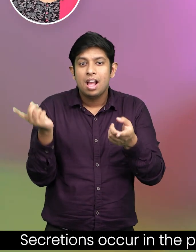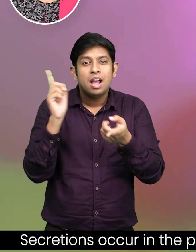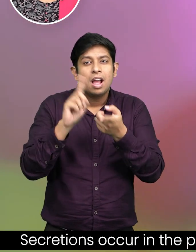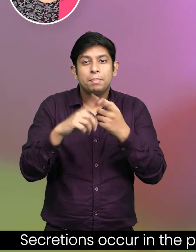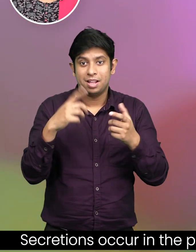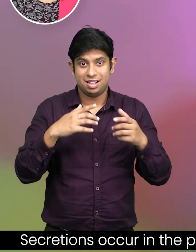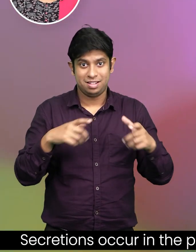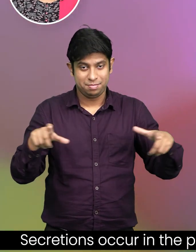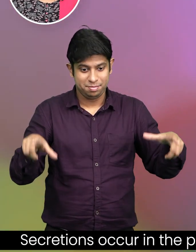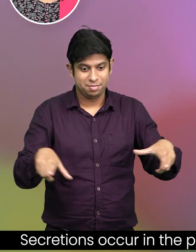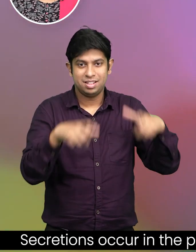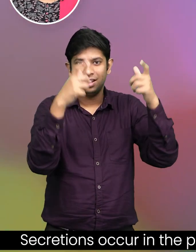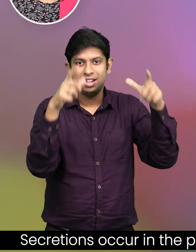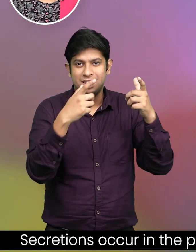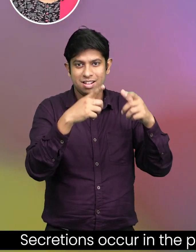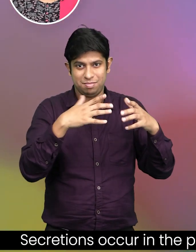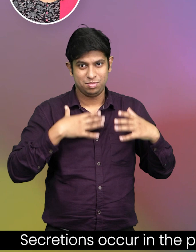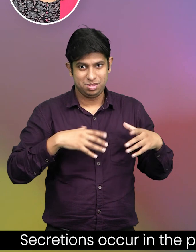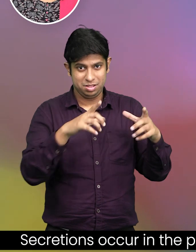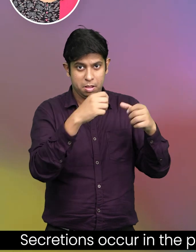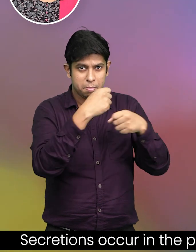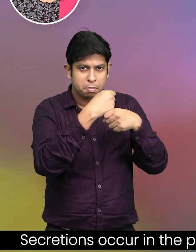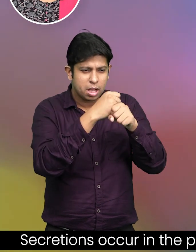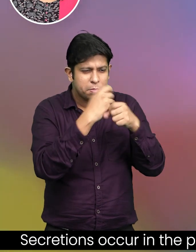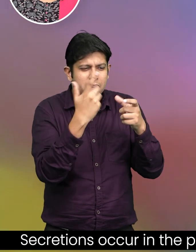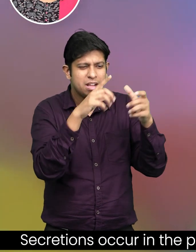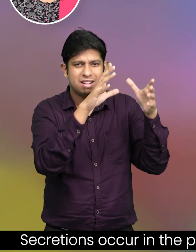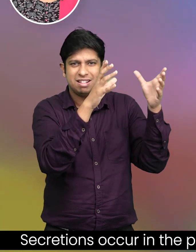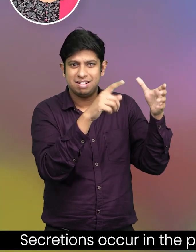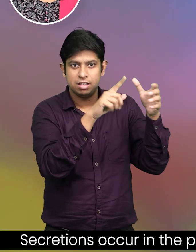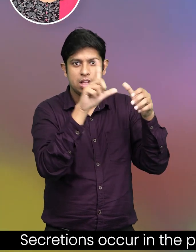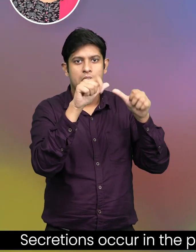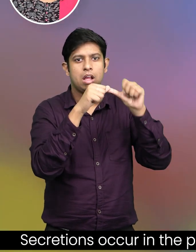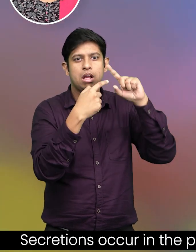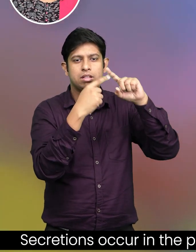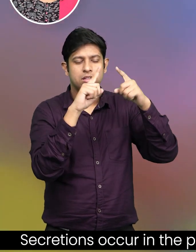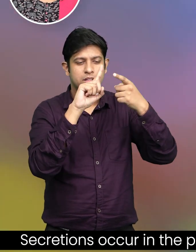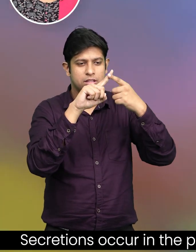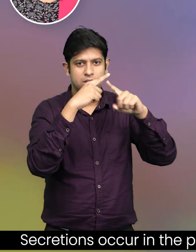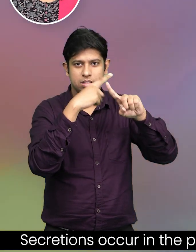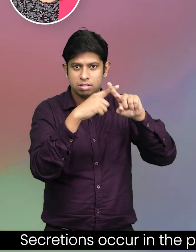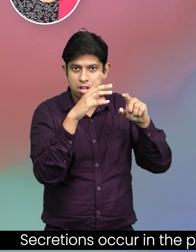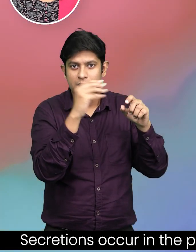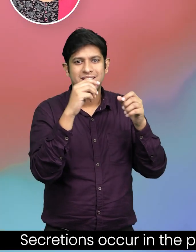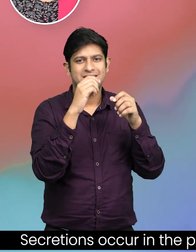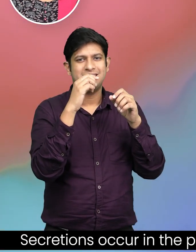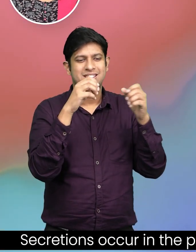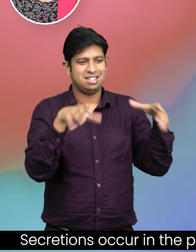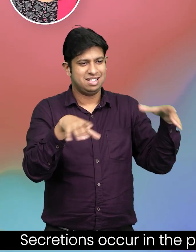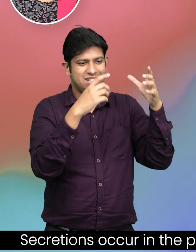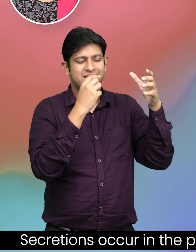Secretions occur in the plant body in the form of latex,